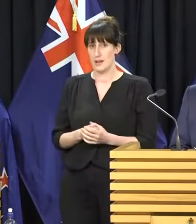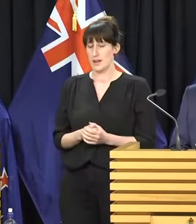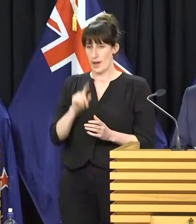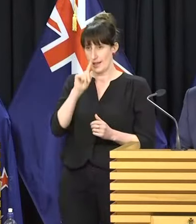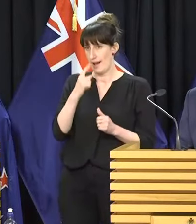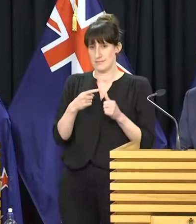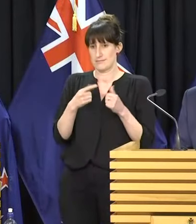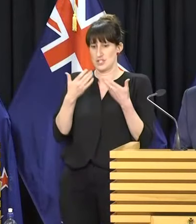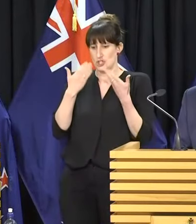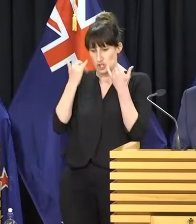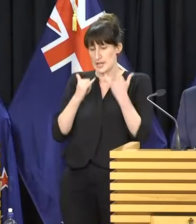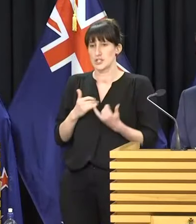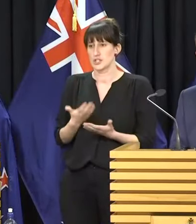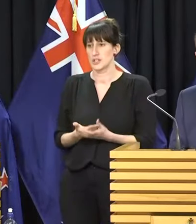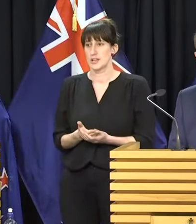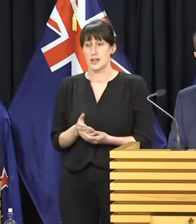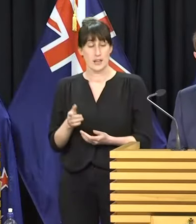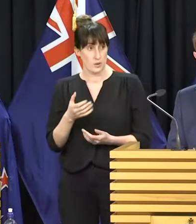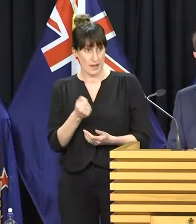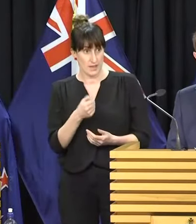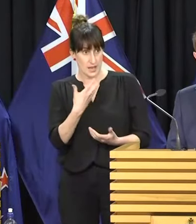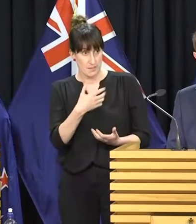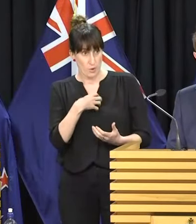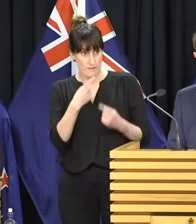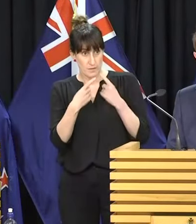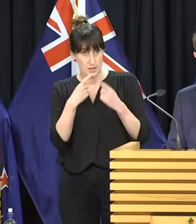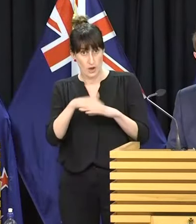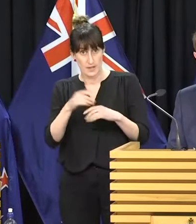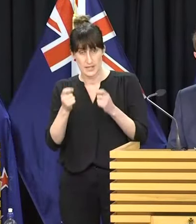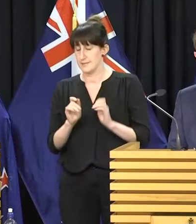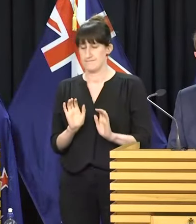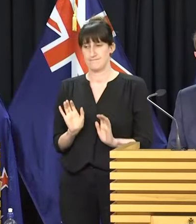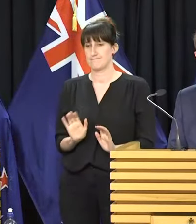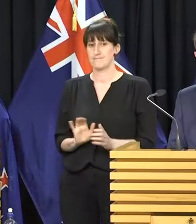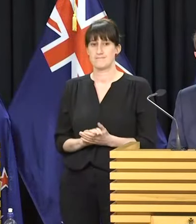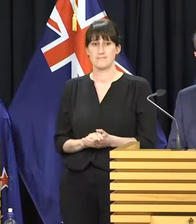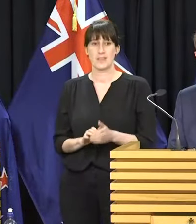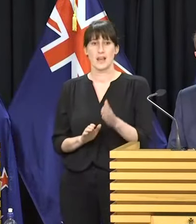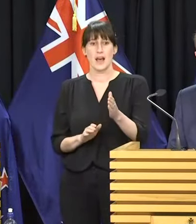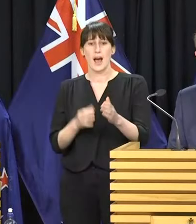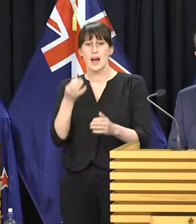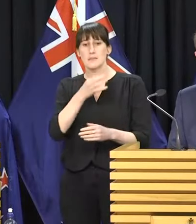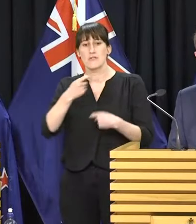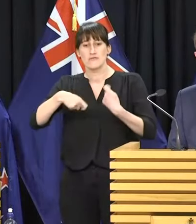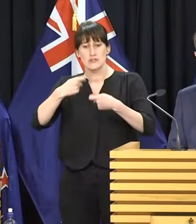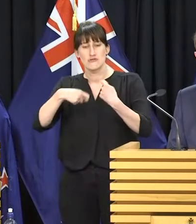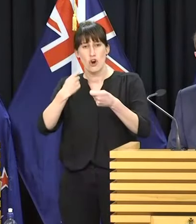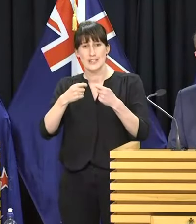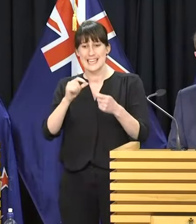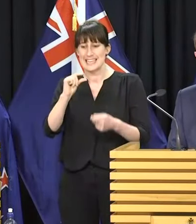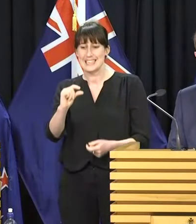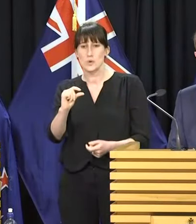the information on that. Did staff members at Little Penang get tested, and how strongly did the ministry advise all of them that were working that day to get